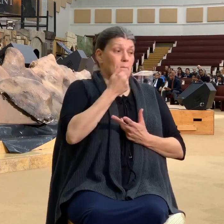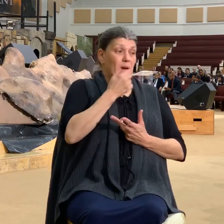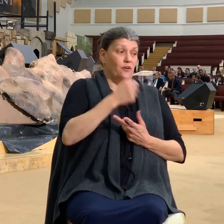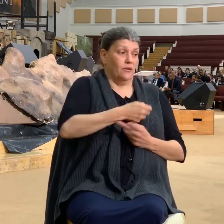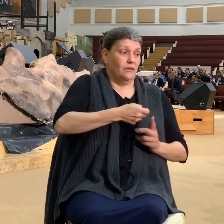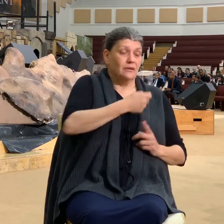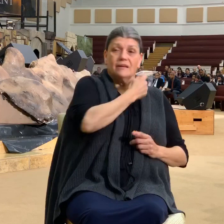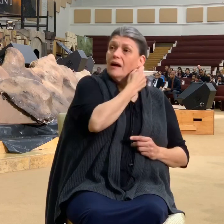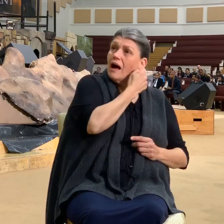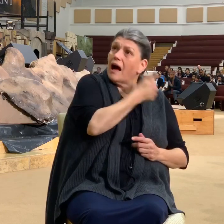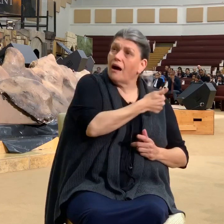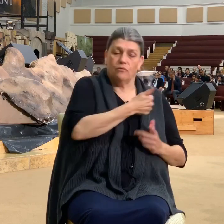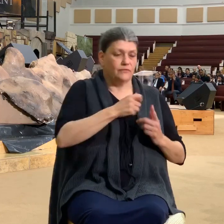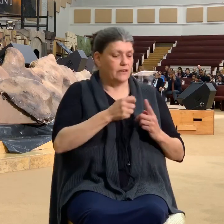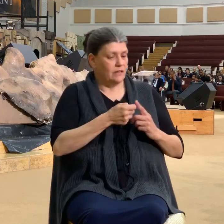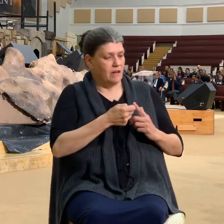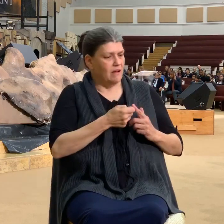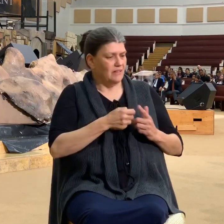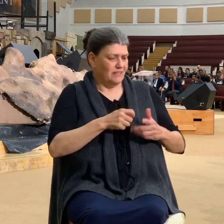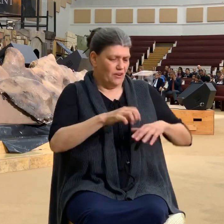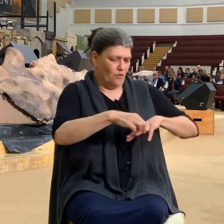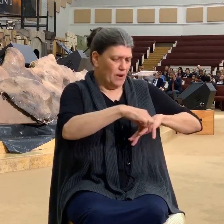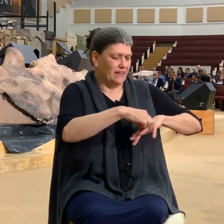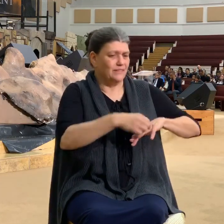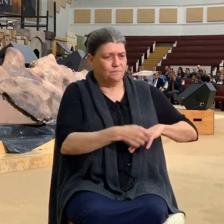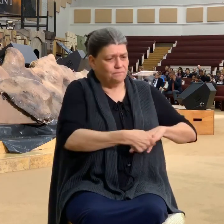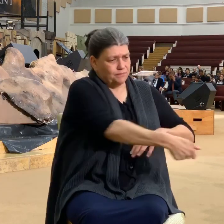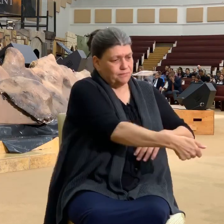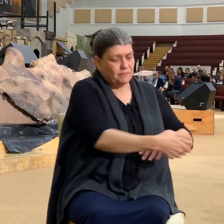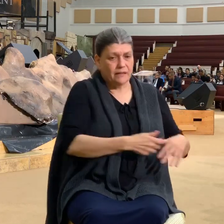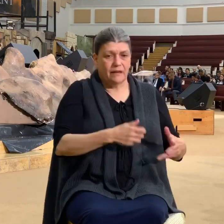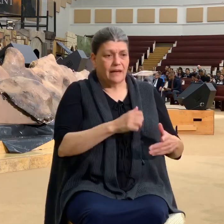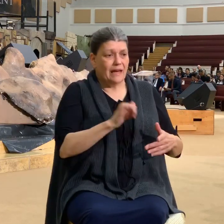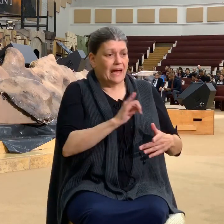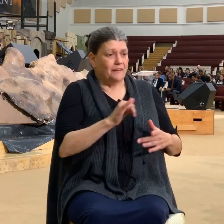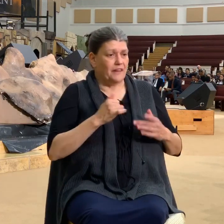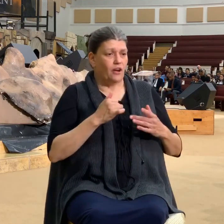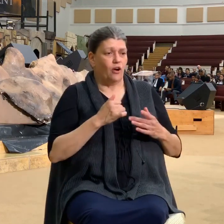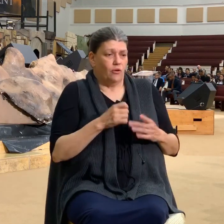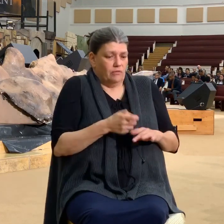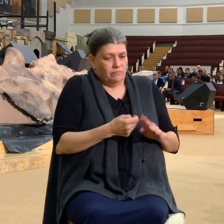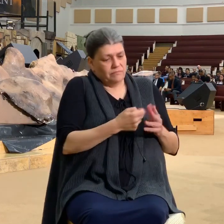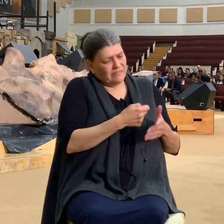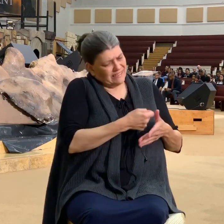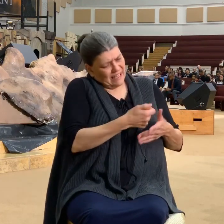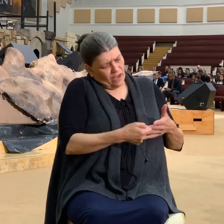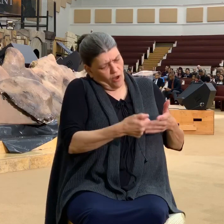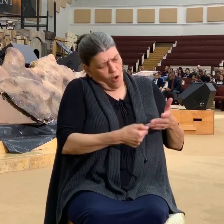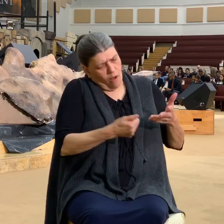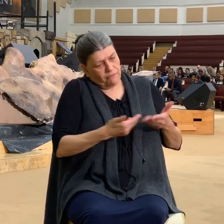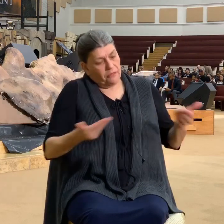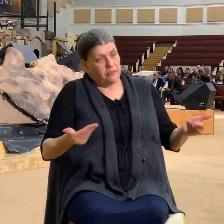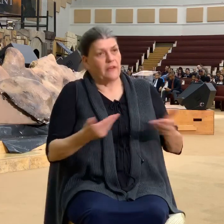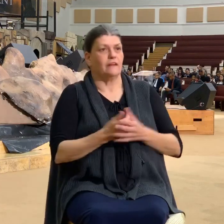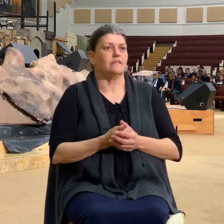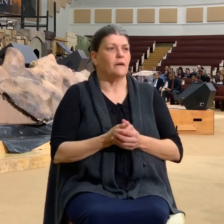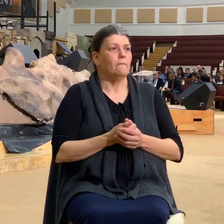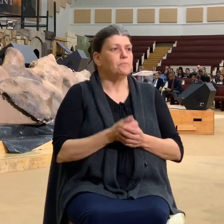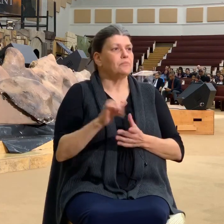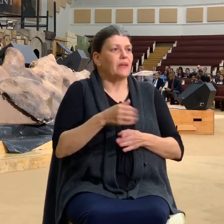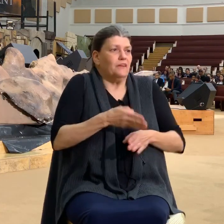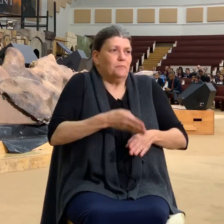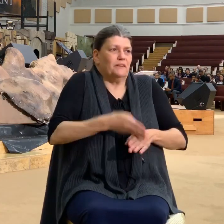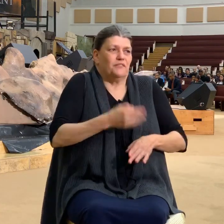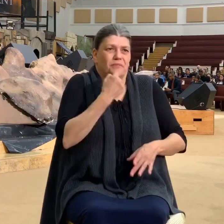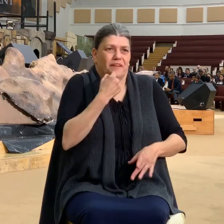if any of you ever noticed this before. And then, as they're taking all this stuff off, as Bishop would say, as they're taking off all the bling